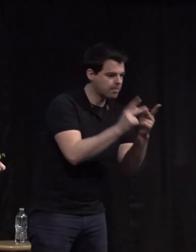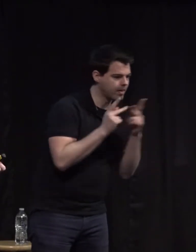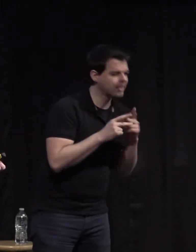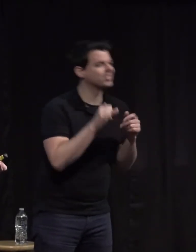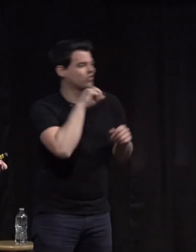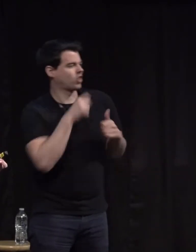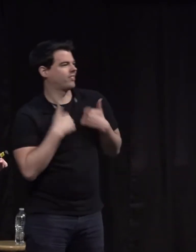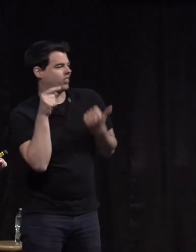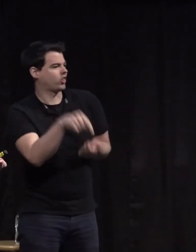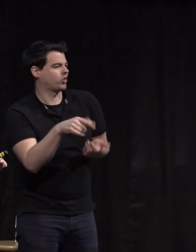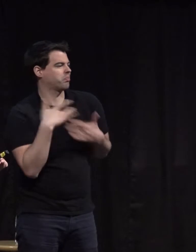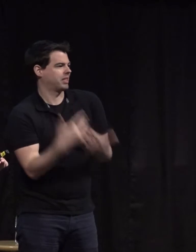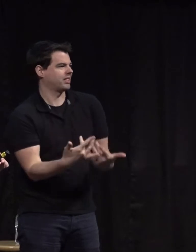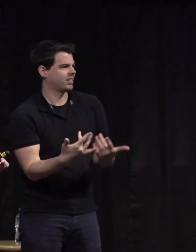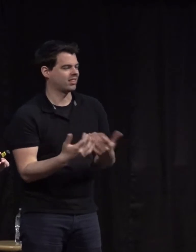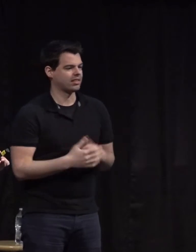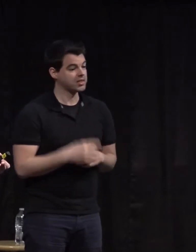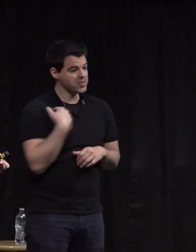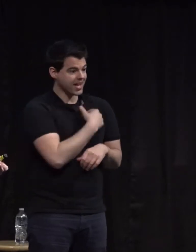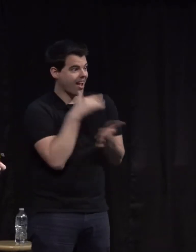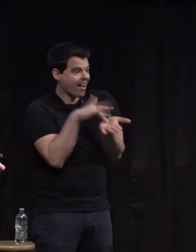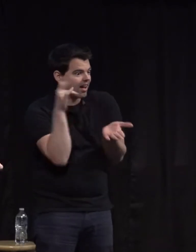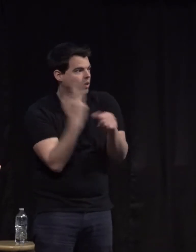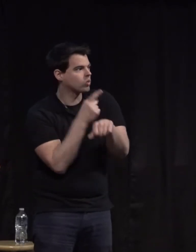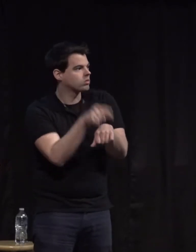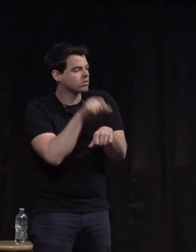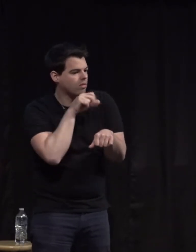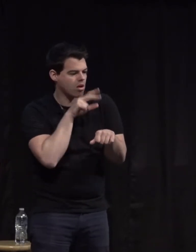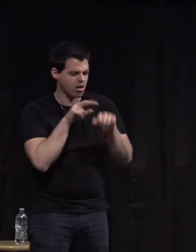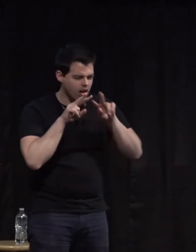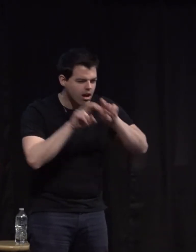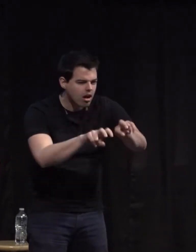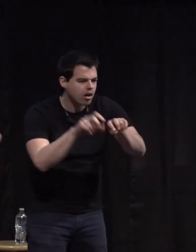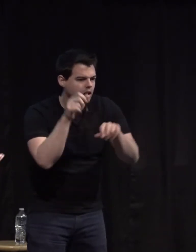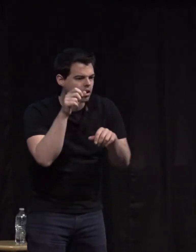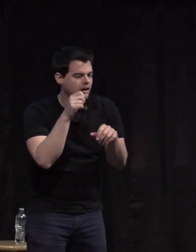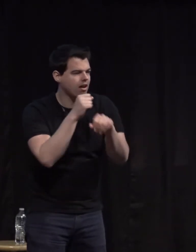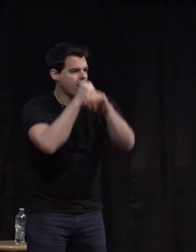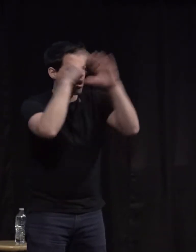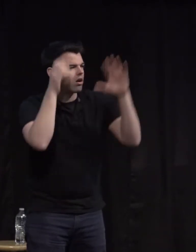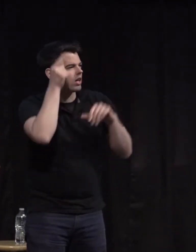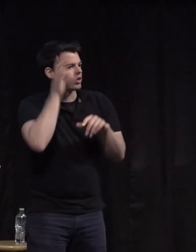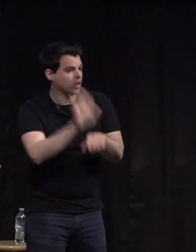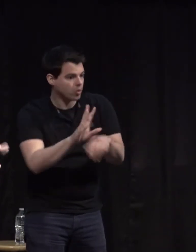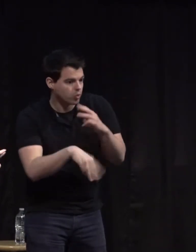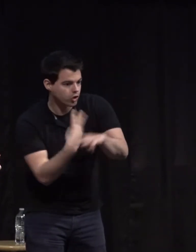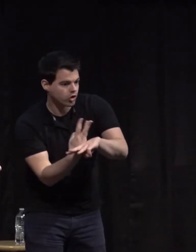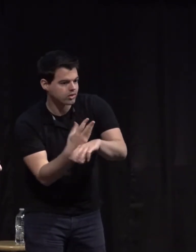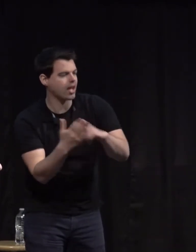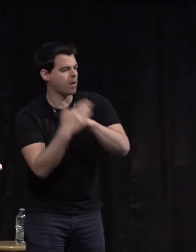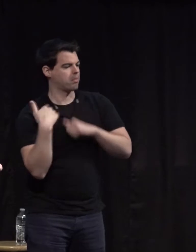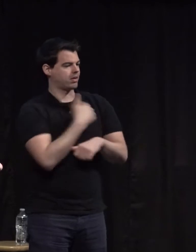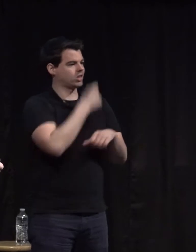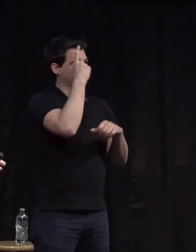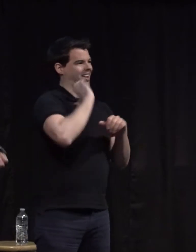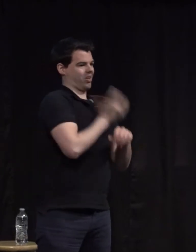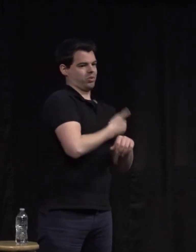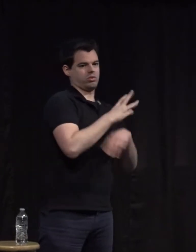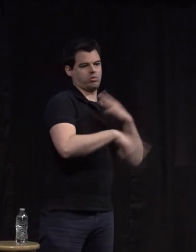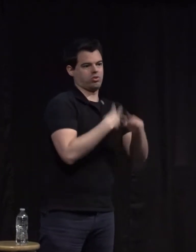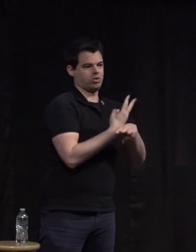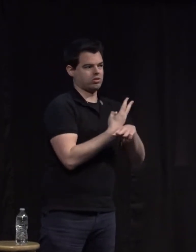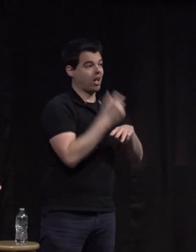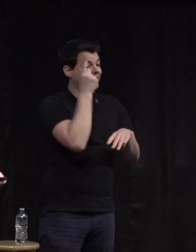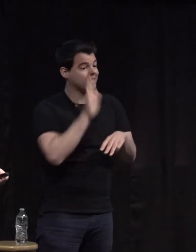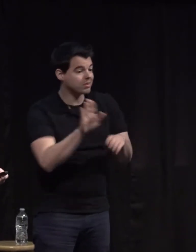them to understand how our world works. And by better understanding their biological fate, we can